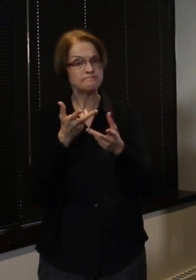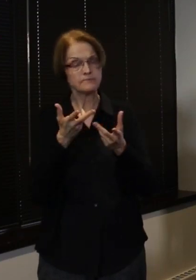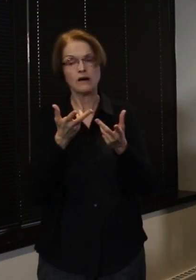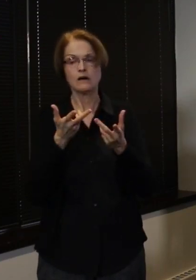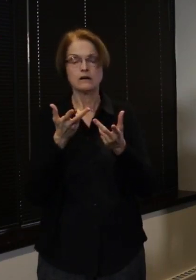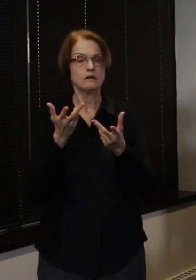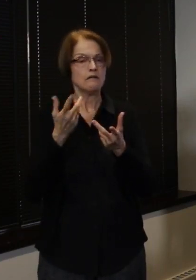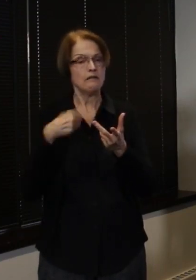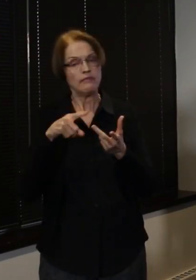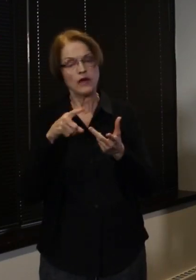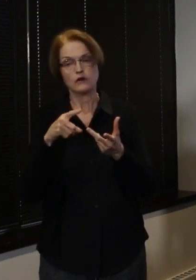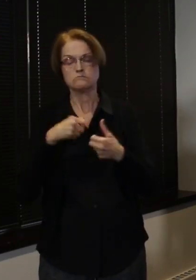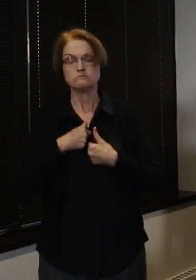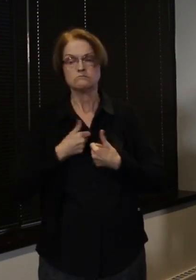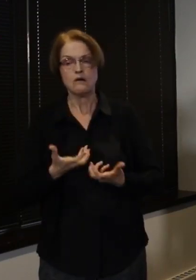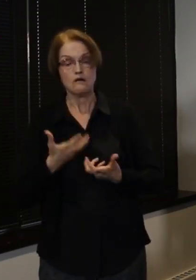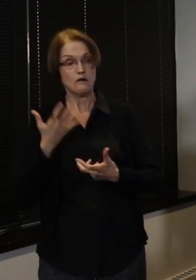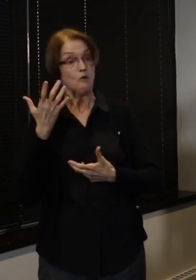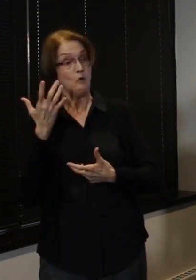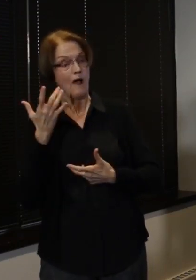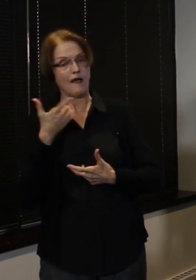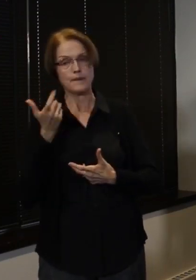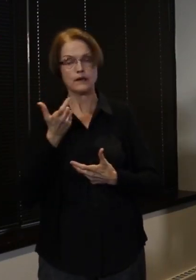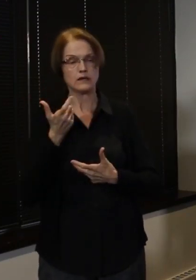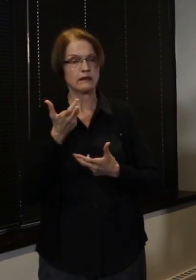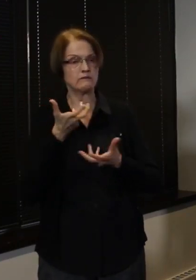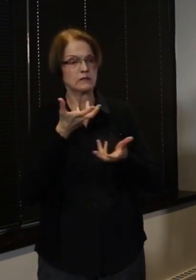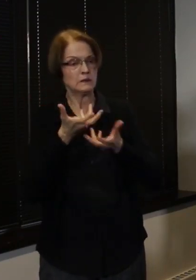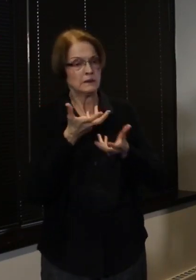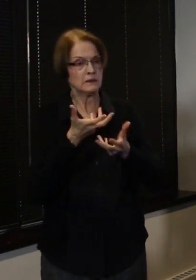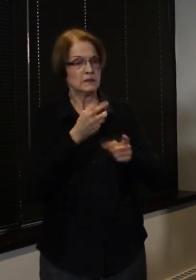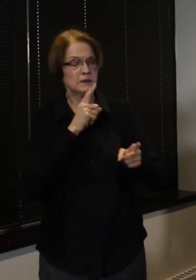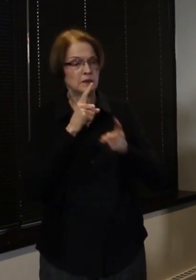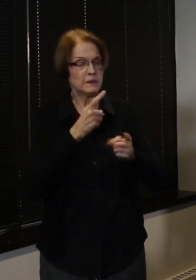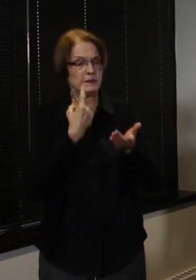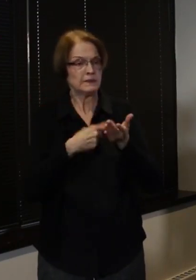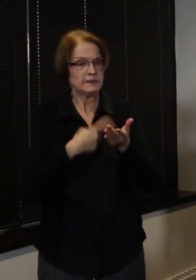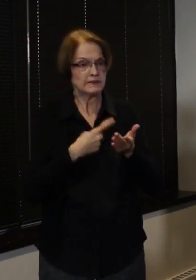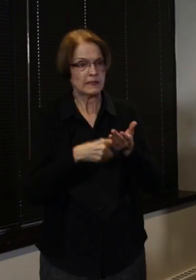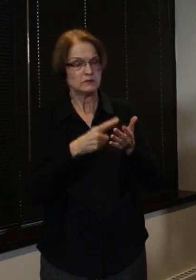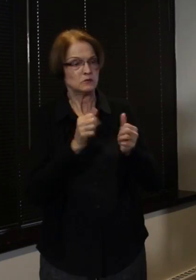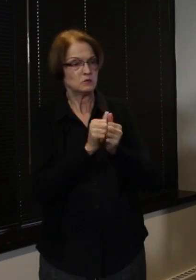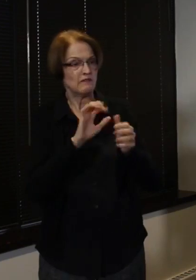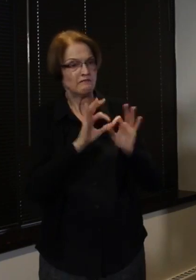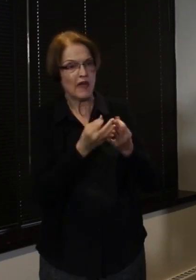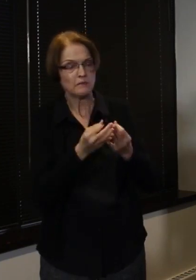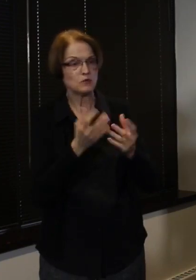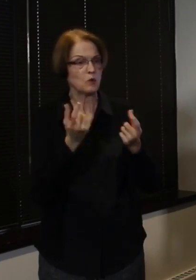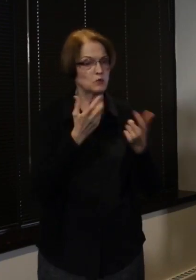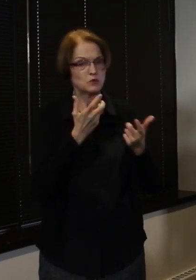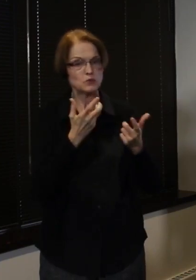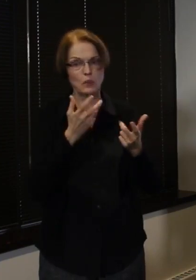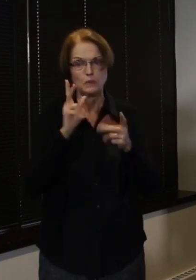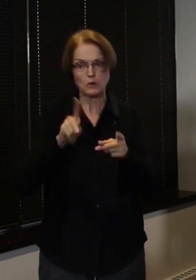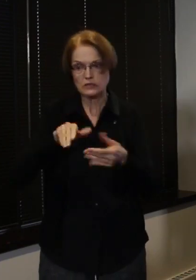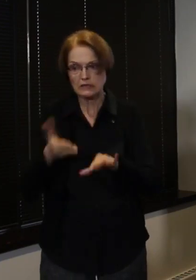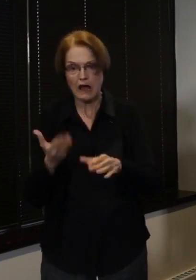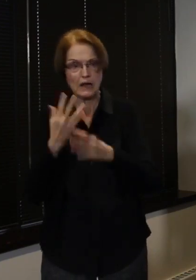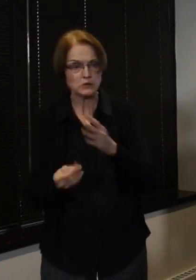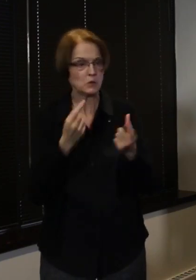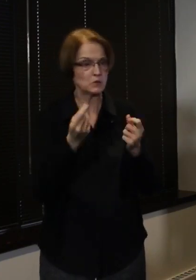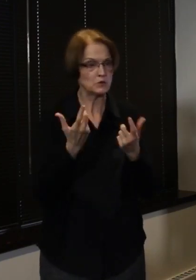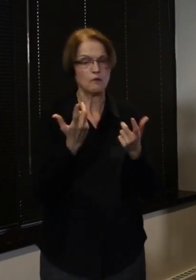all the conversations they have been having with families in discussing end-of-life care over and over